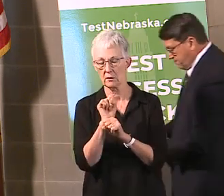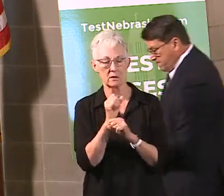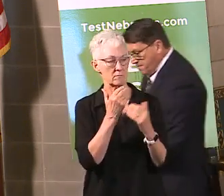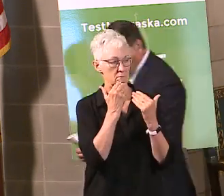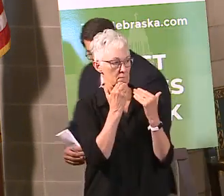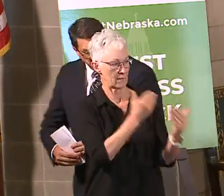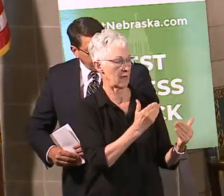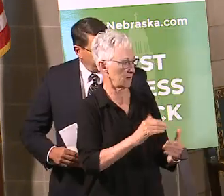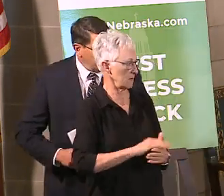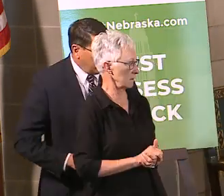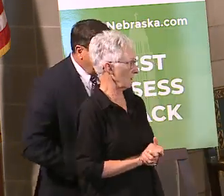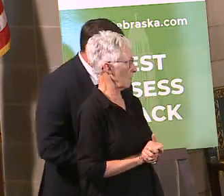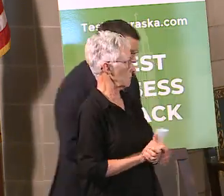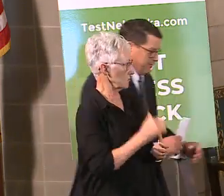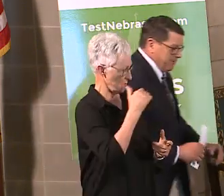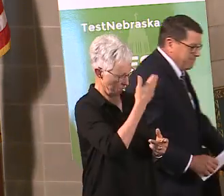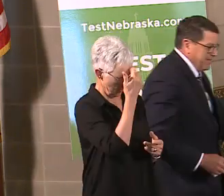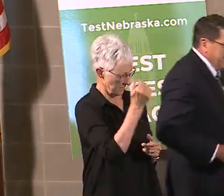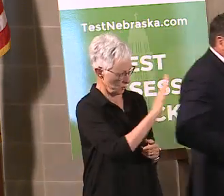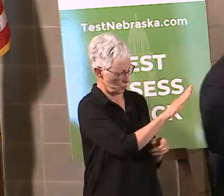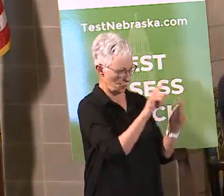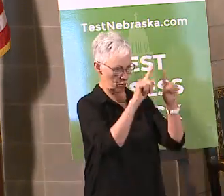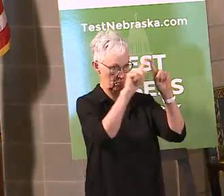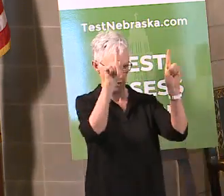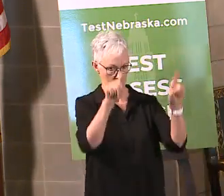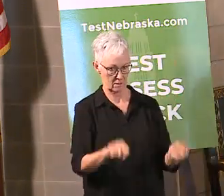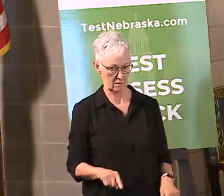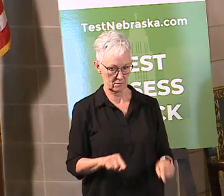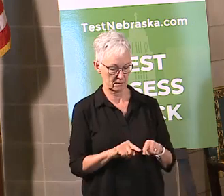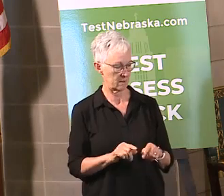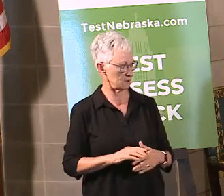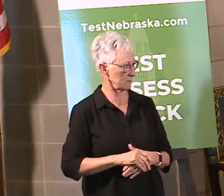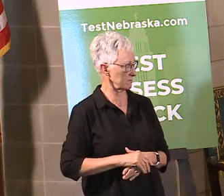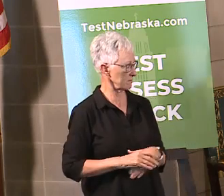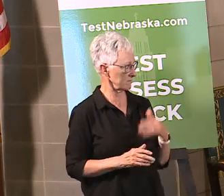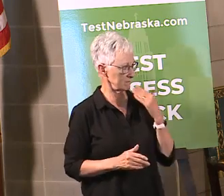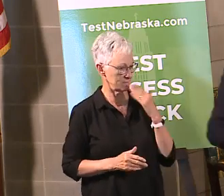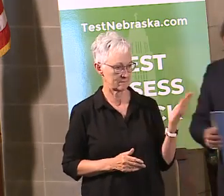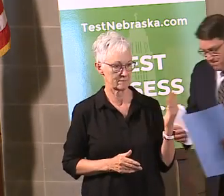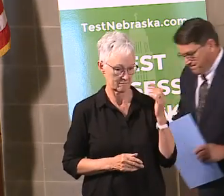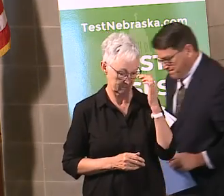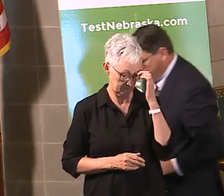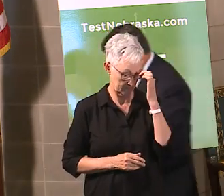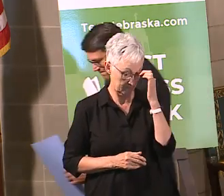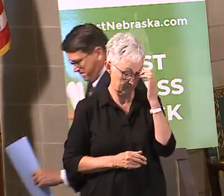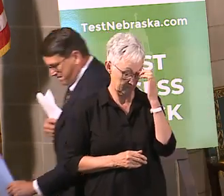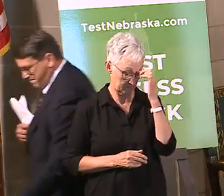Dr. Smith, don't forget to take your proclamation with you. Oh, well, thank you.